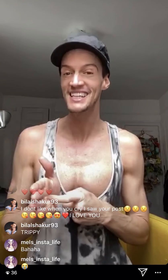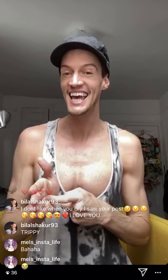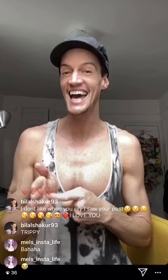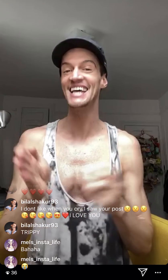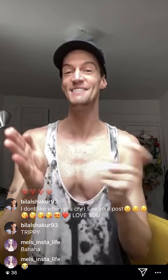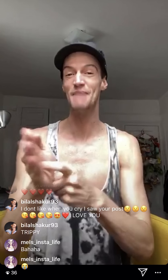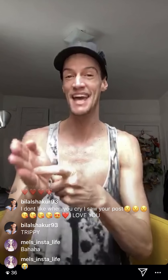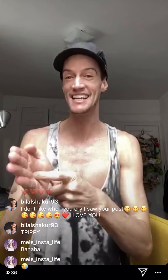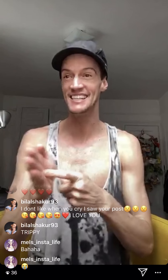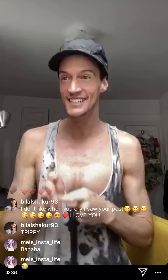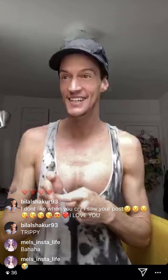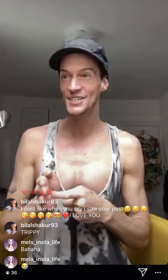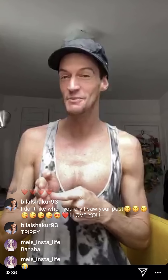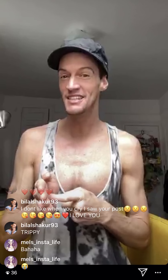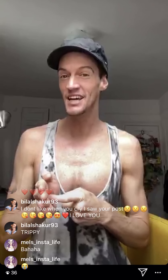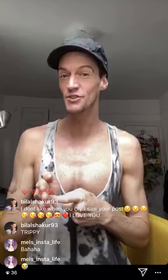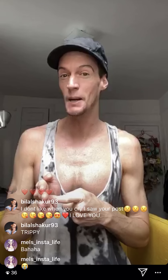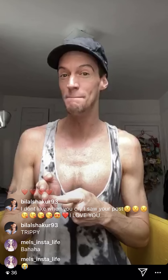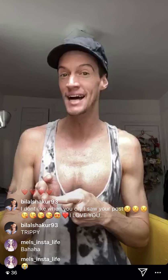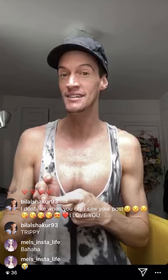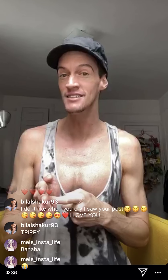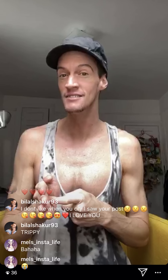Yeah, demand. Show me the sign for compel.